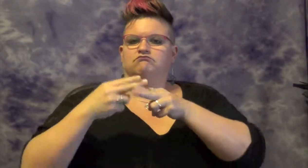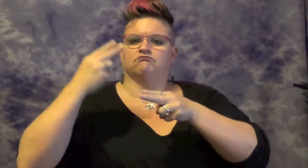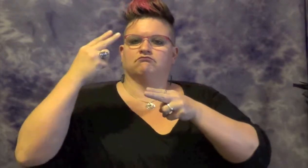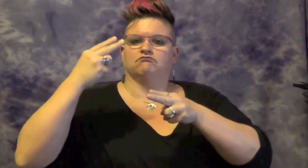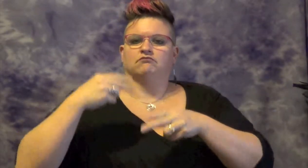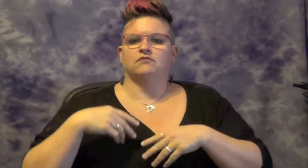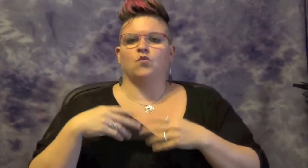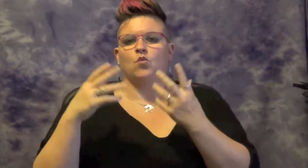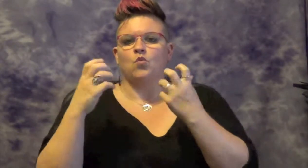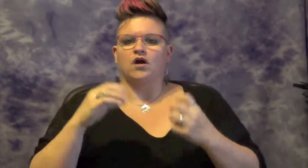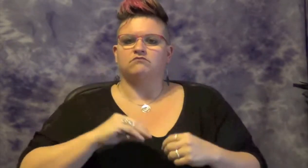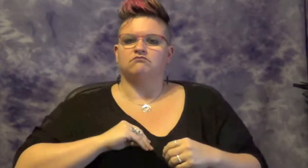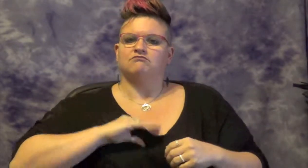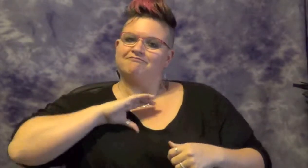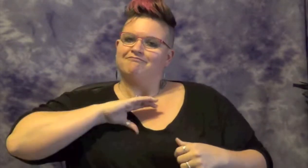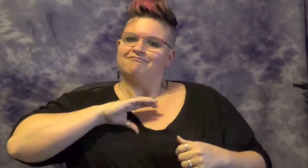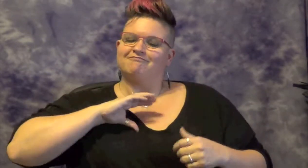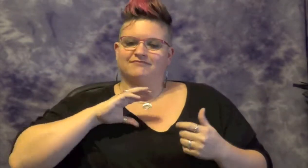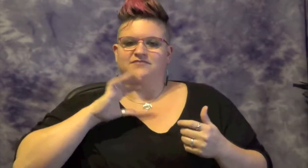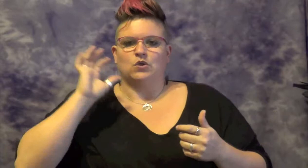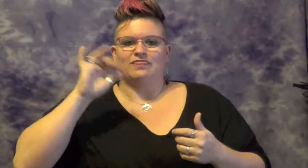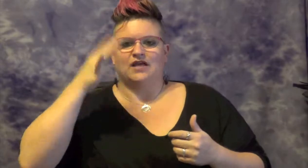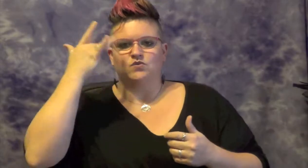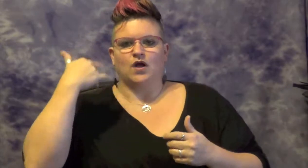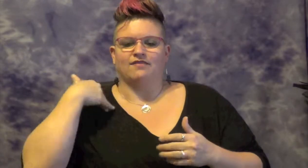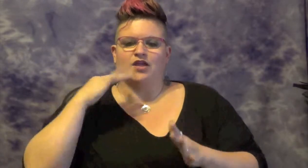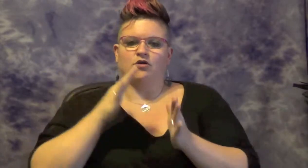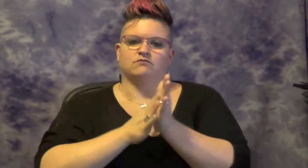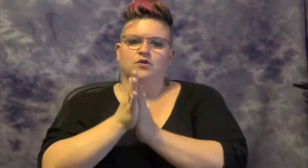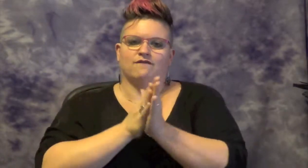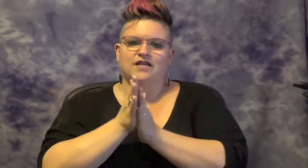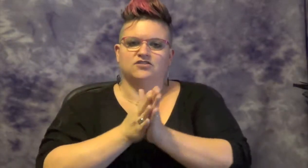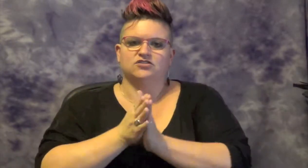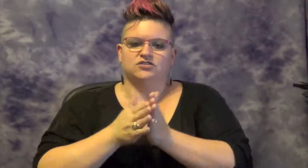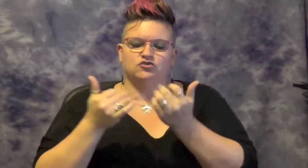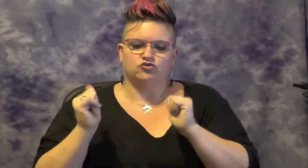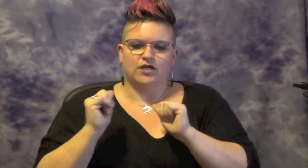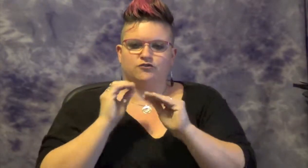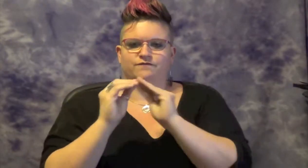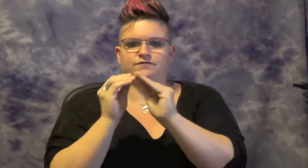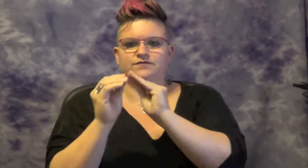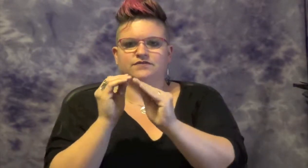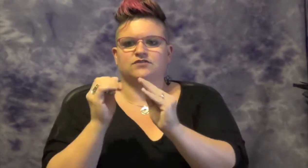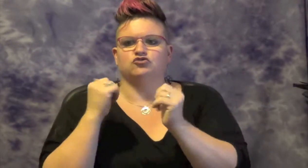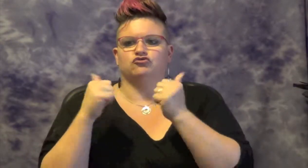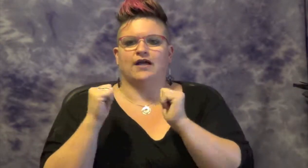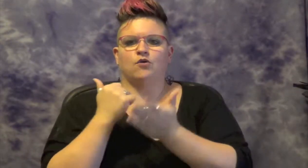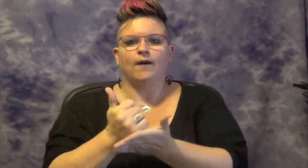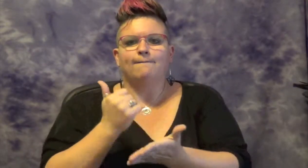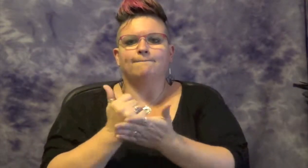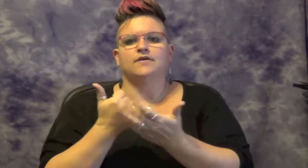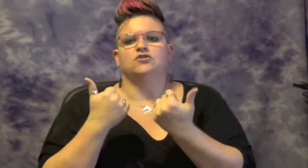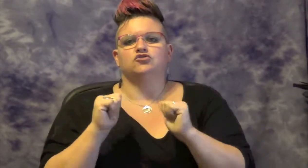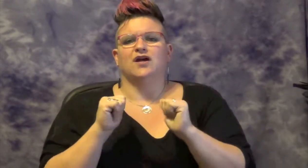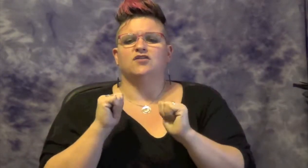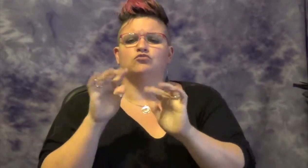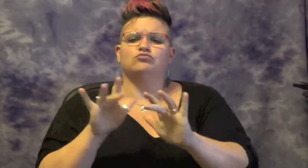kind of things, but they want that for their own self-motivation, their own thing to